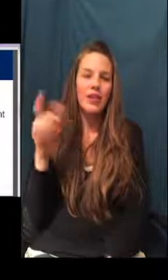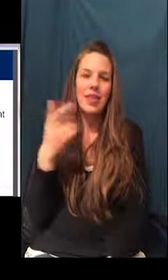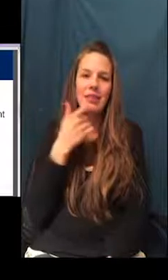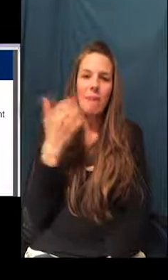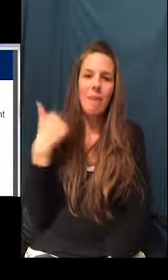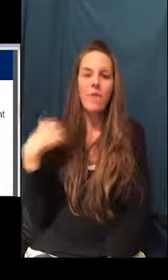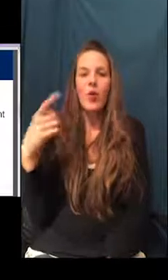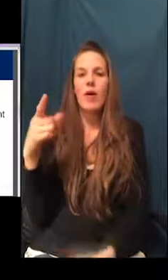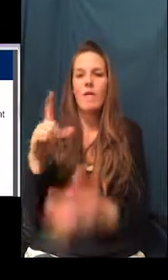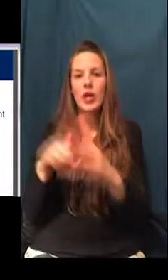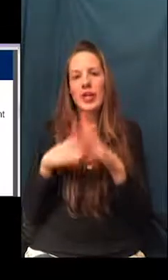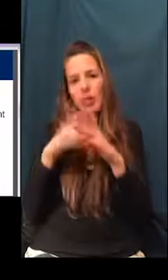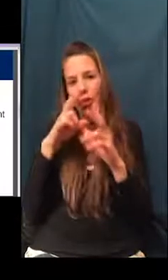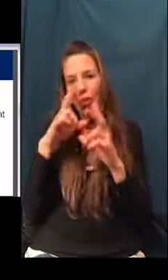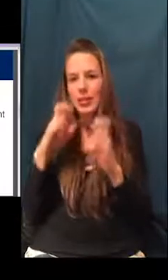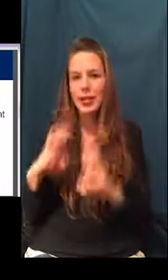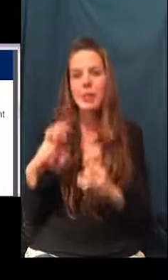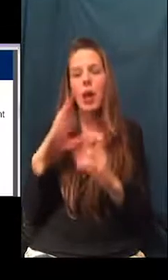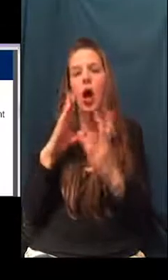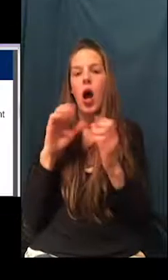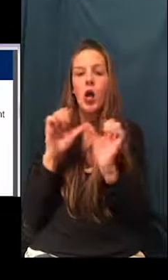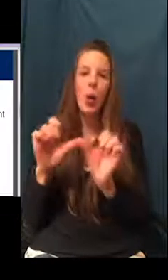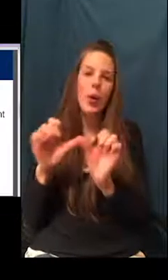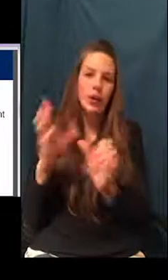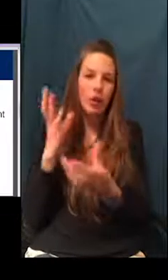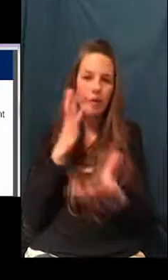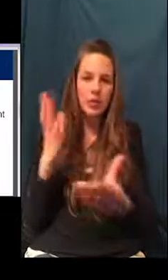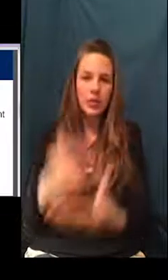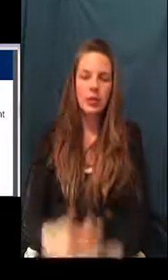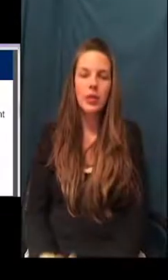know, initial assessments, ongoing services.